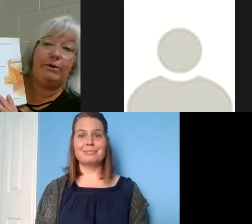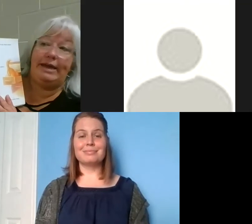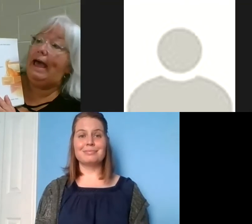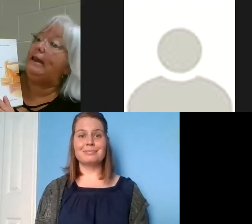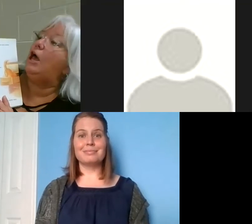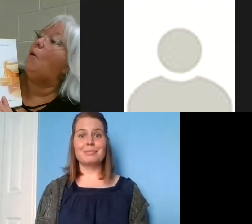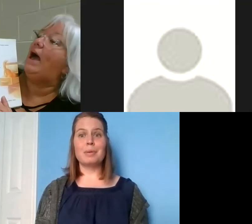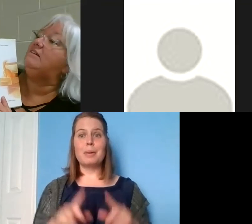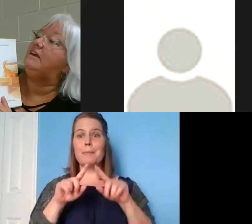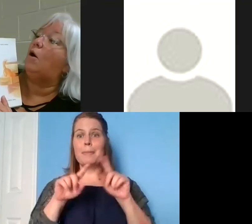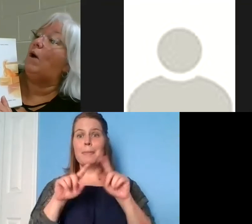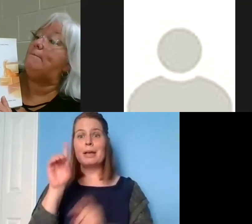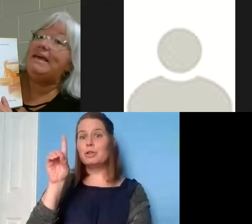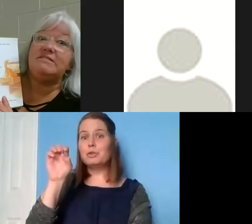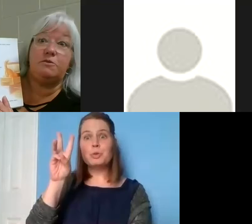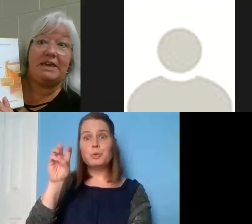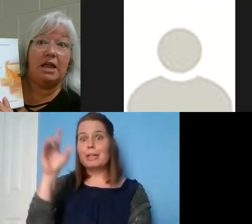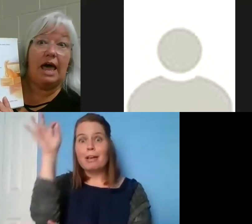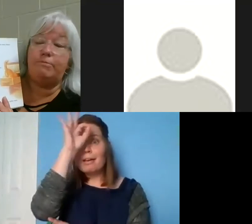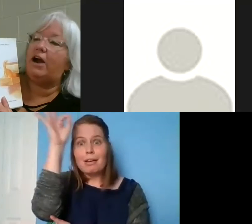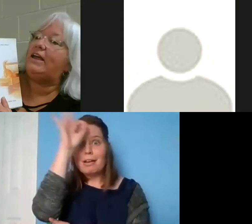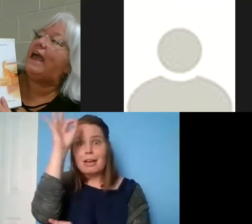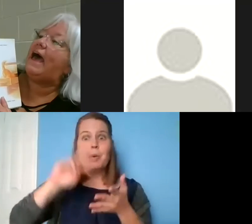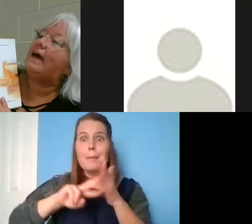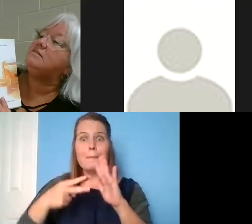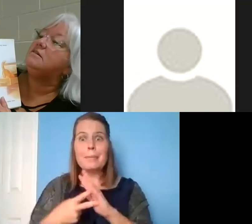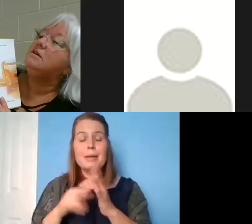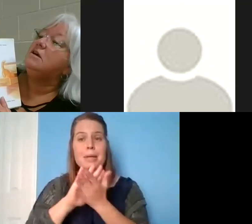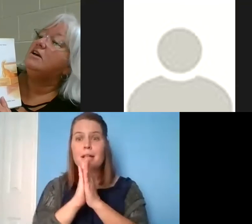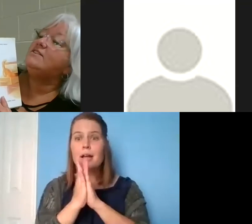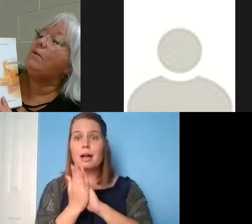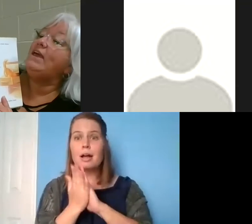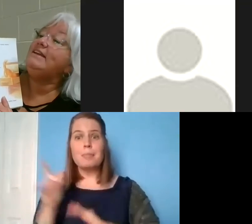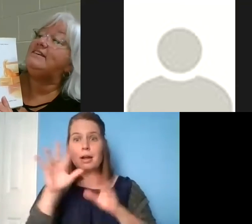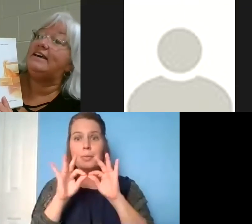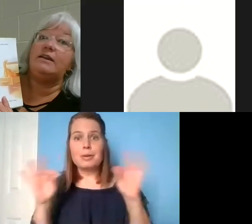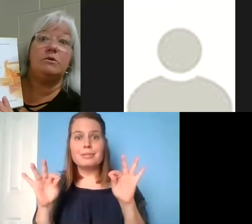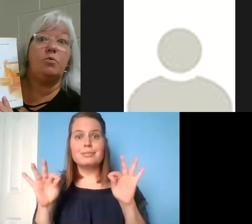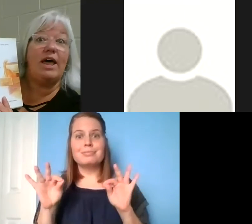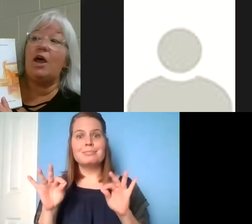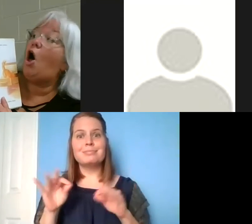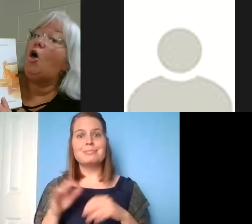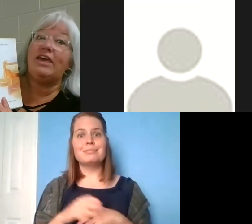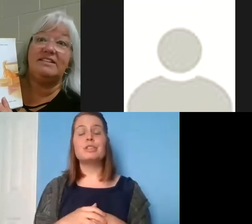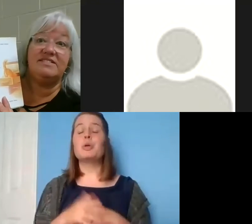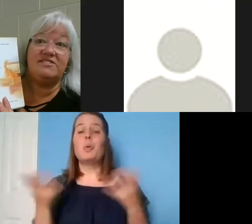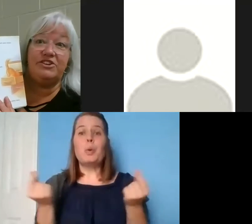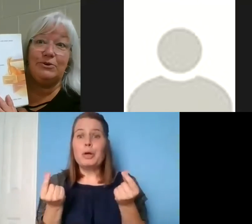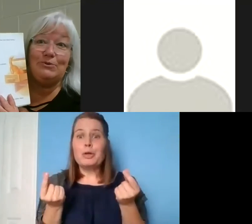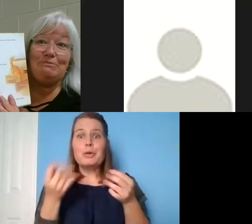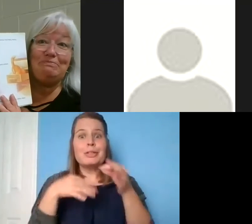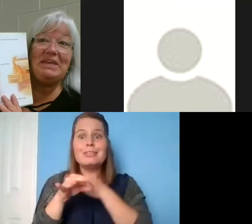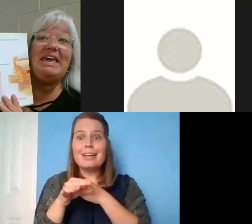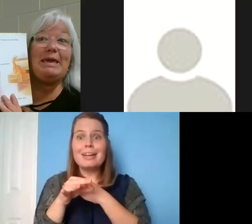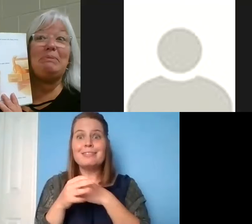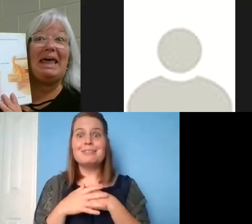But Dewey had no idea what it meant to be a library cat. So he did what all kittens